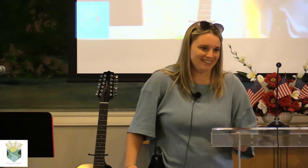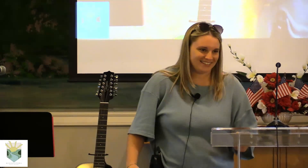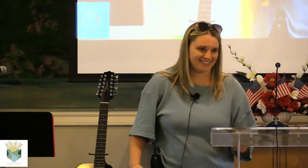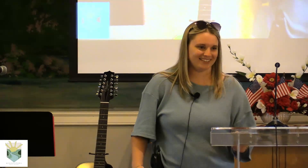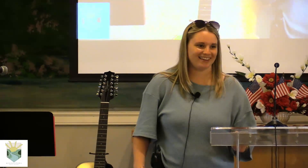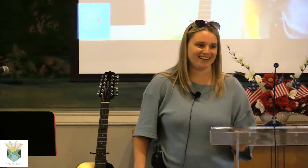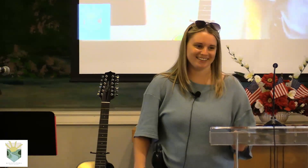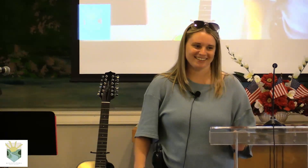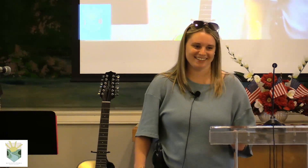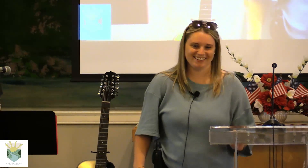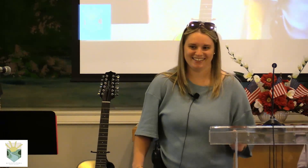Hey.